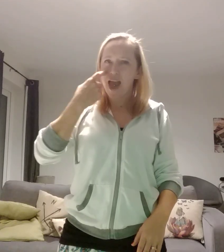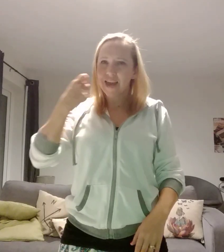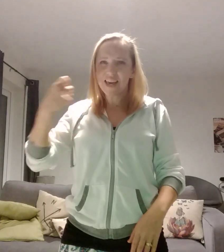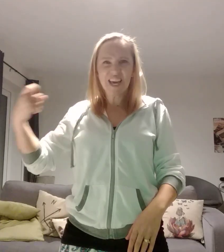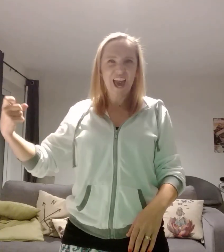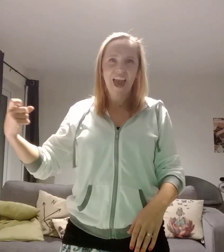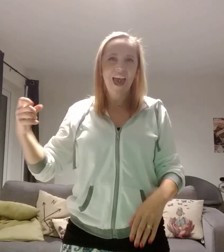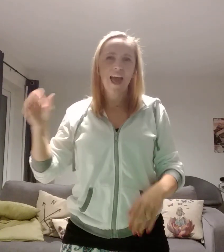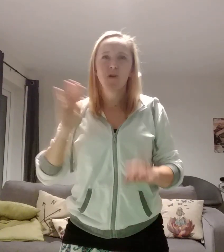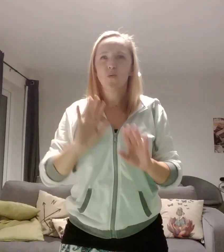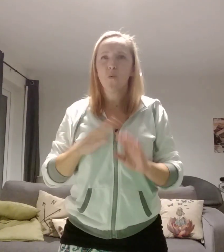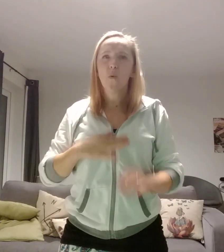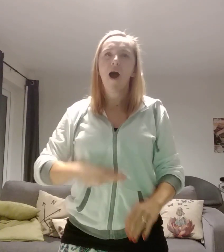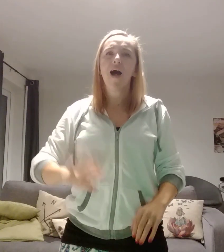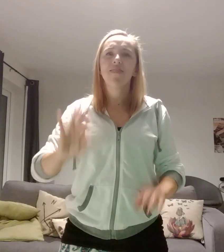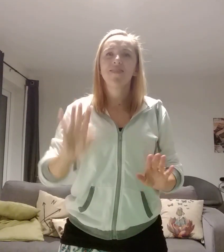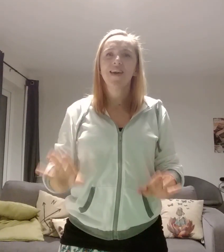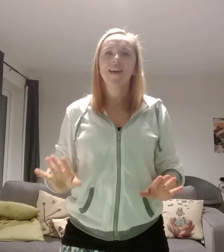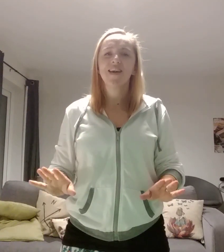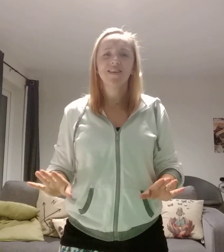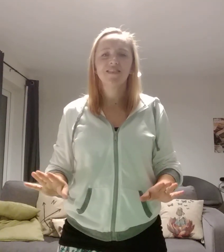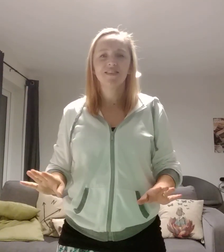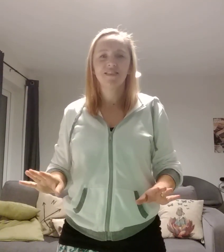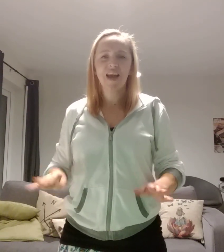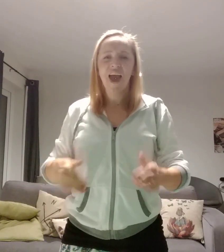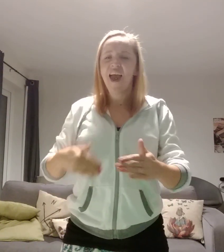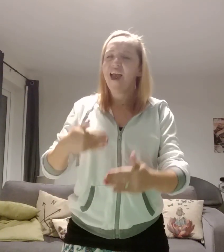I can't want it.